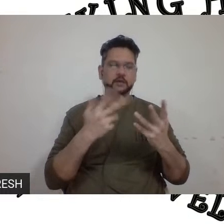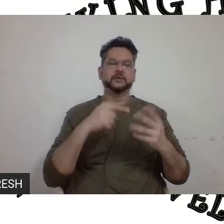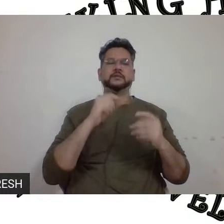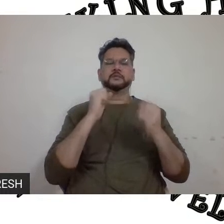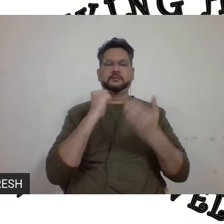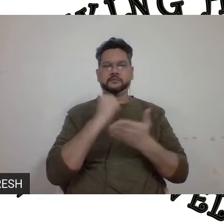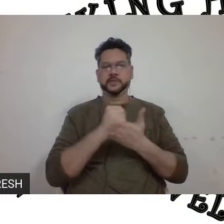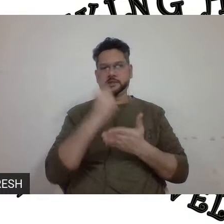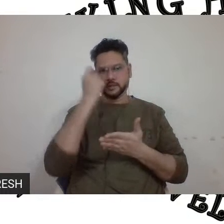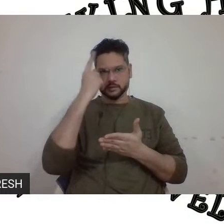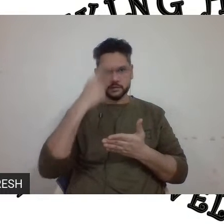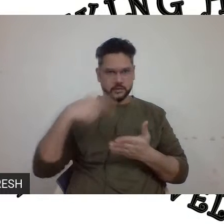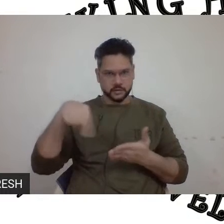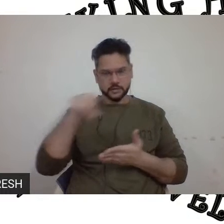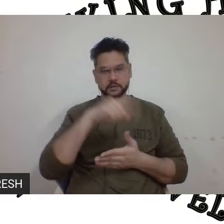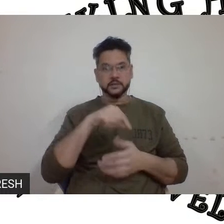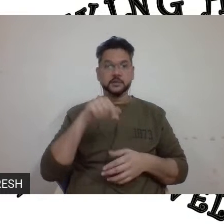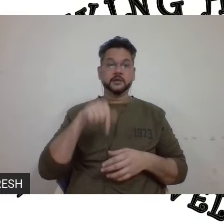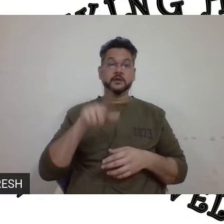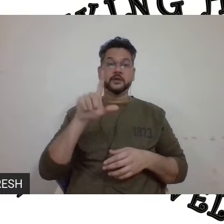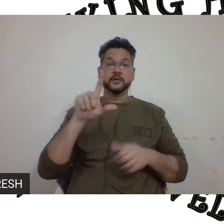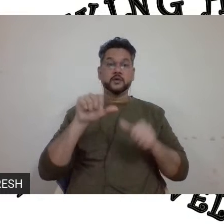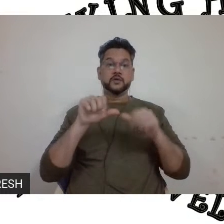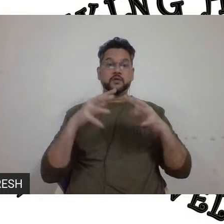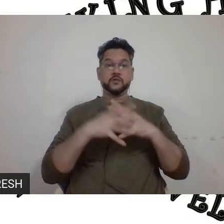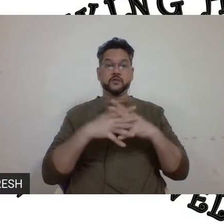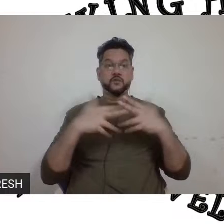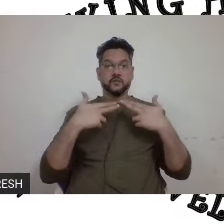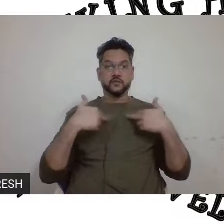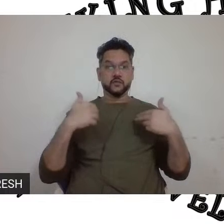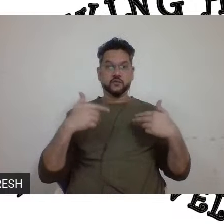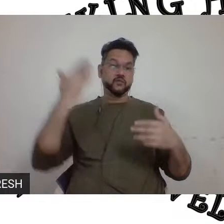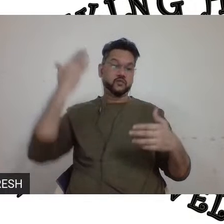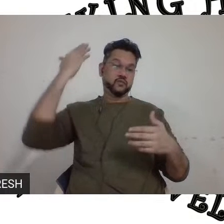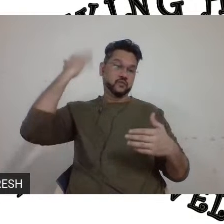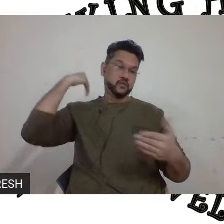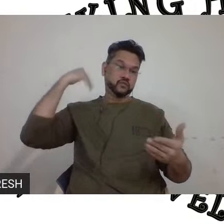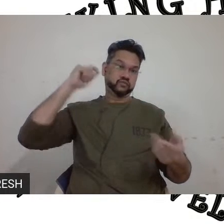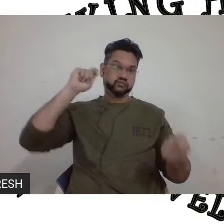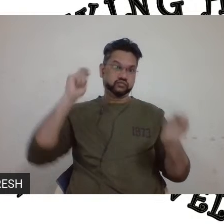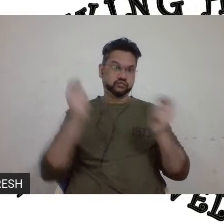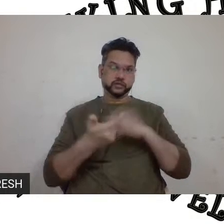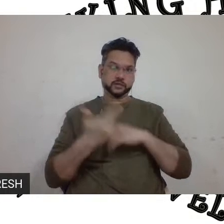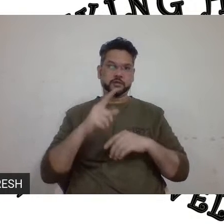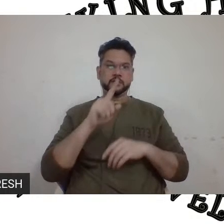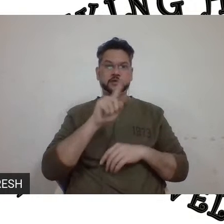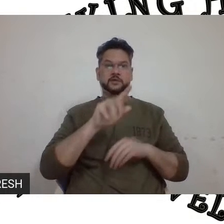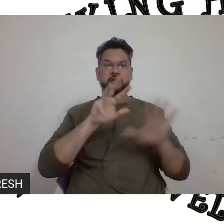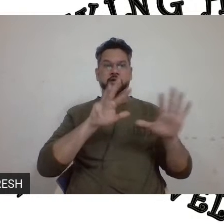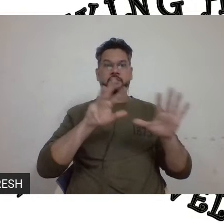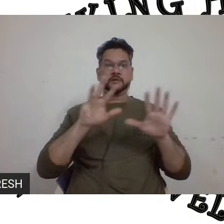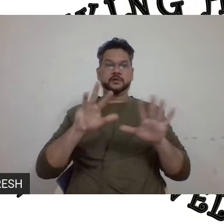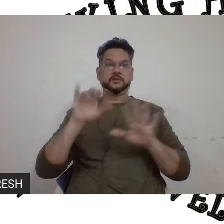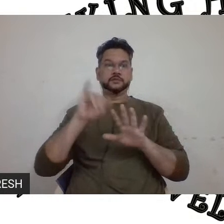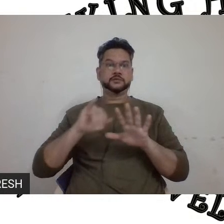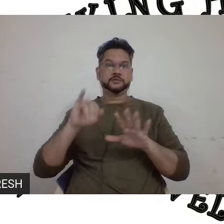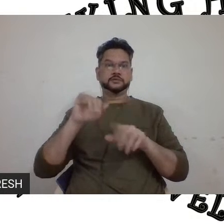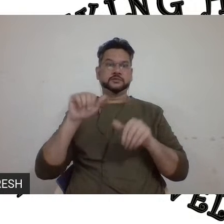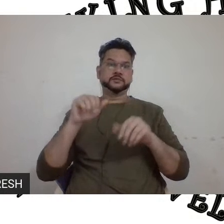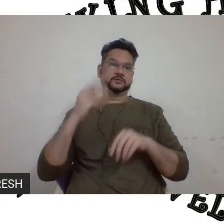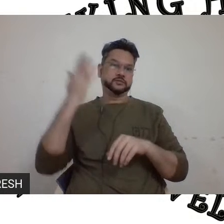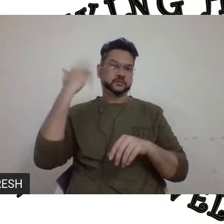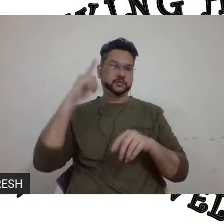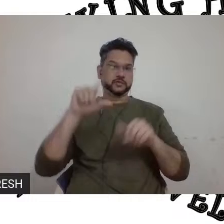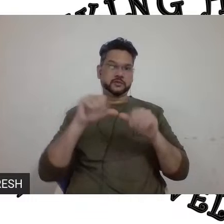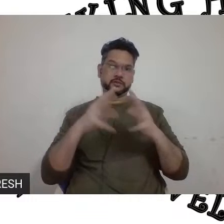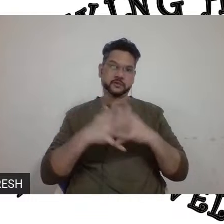terms of how the law has progressed, we had a 1996 Act, but it took a long time for it to get